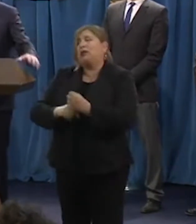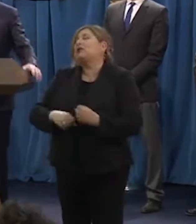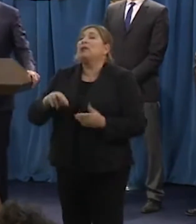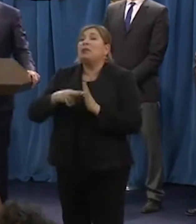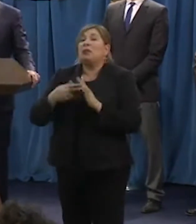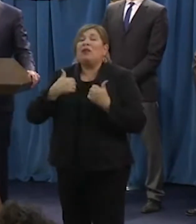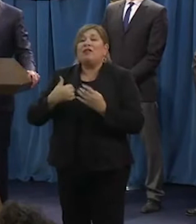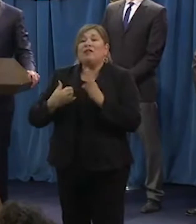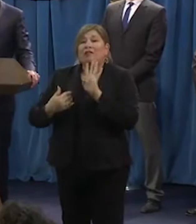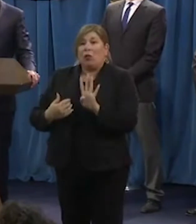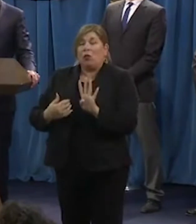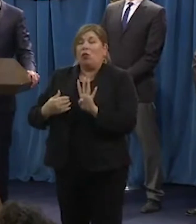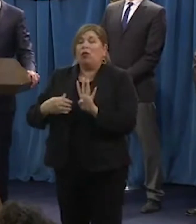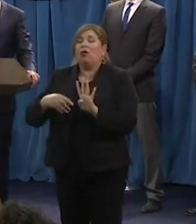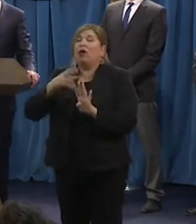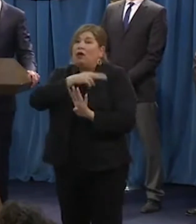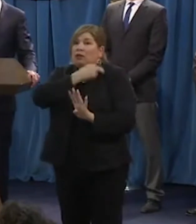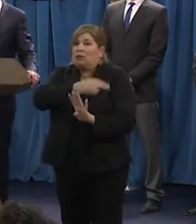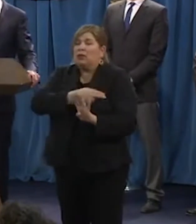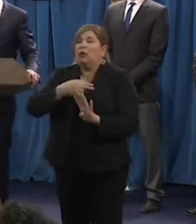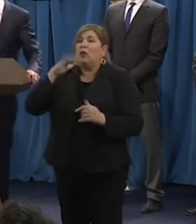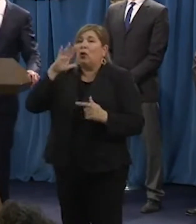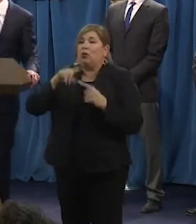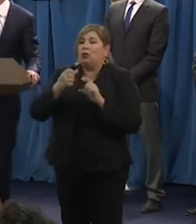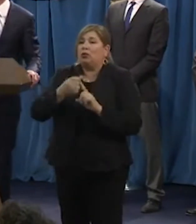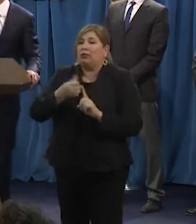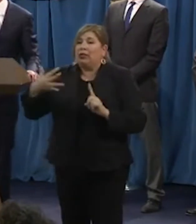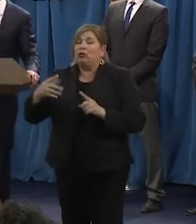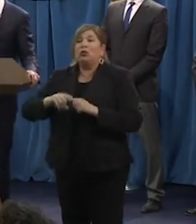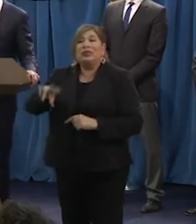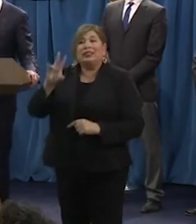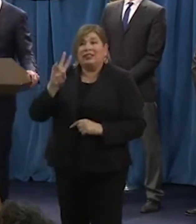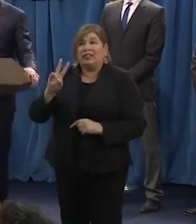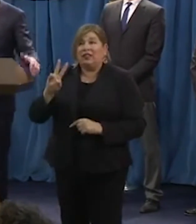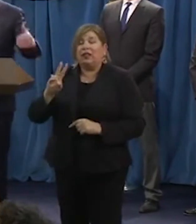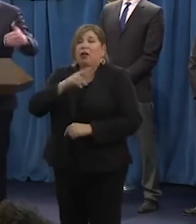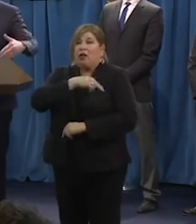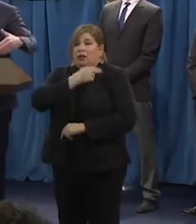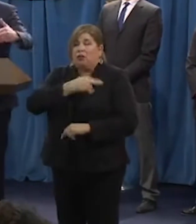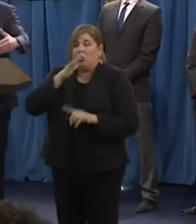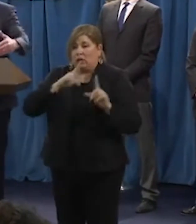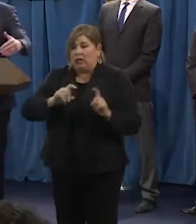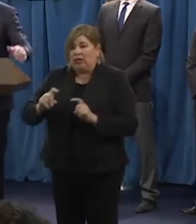seven hospital sites as early as next week, in